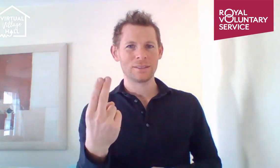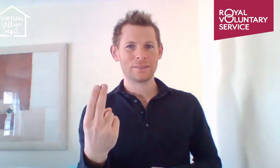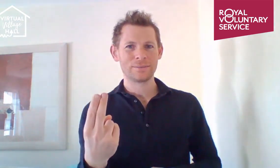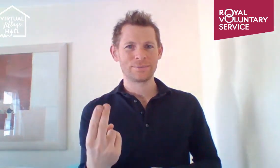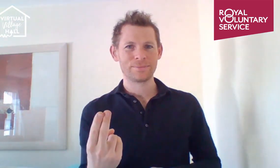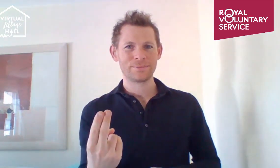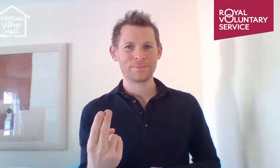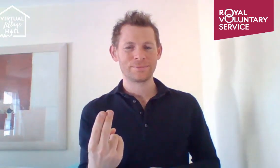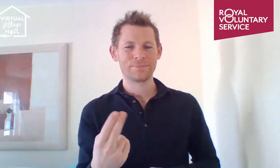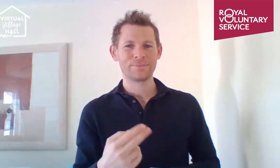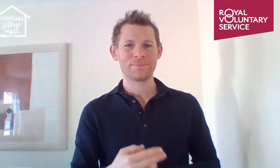Art.